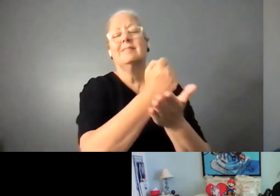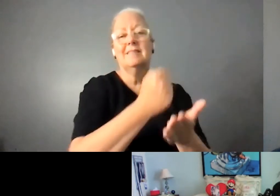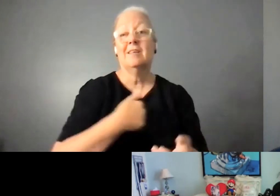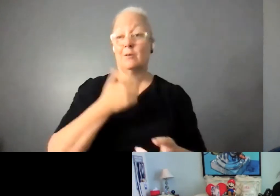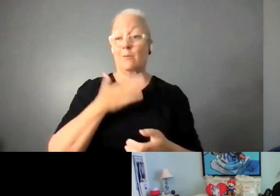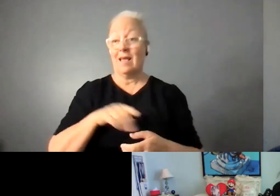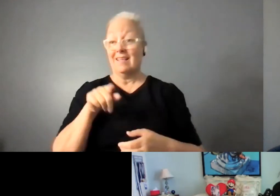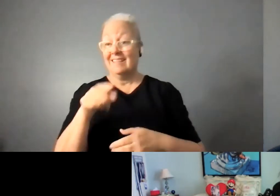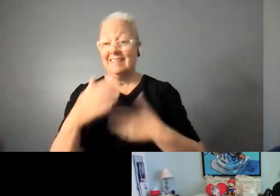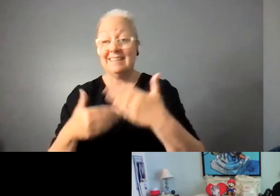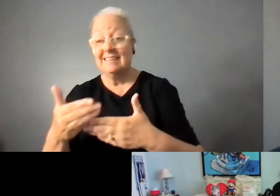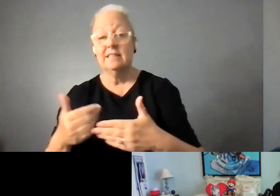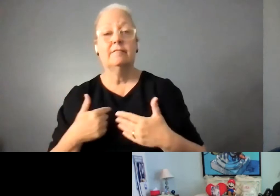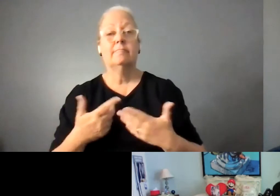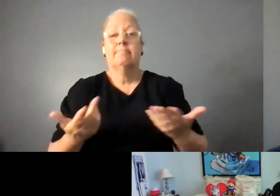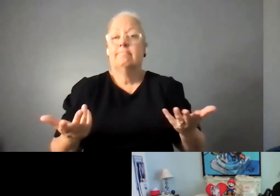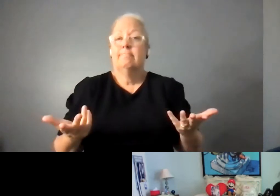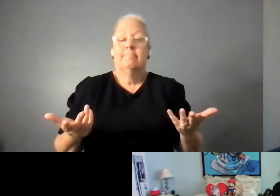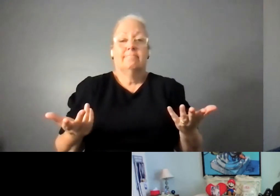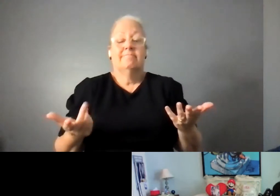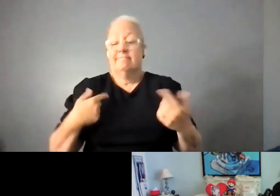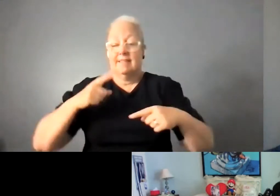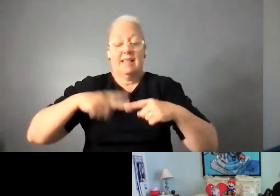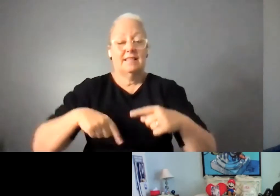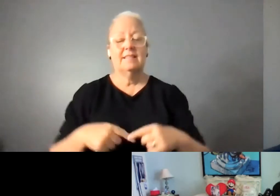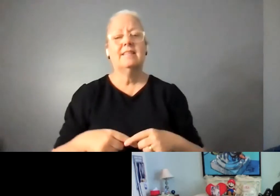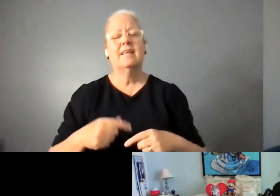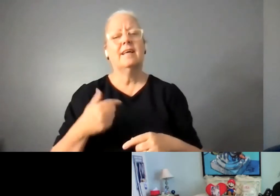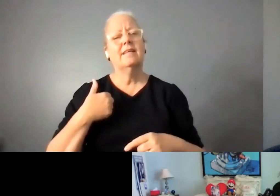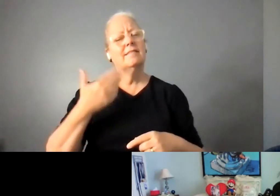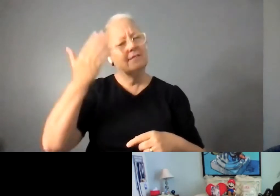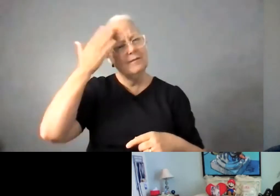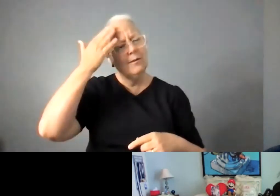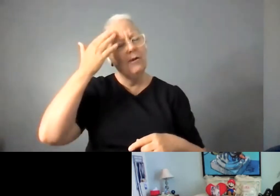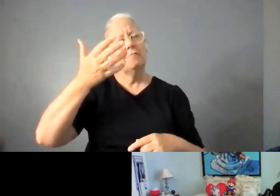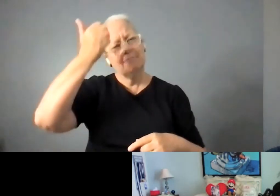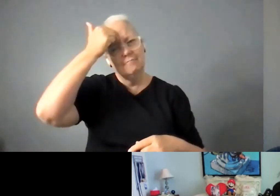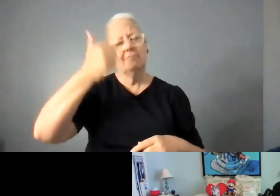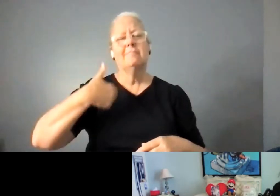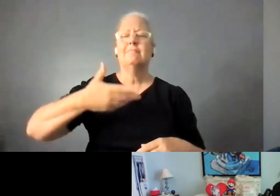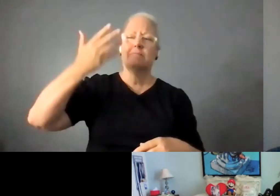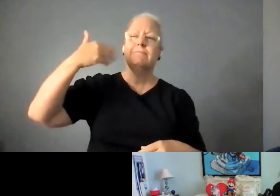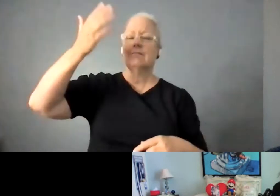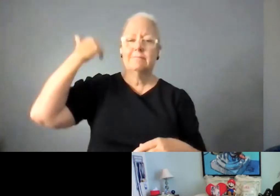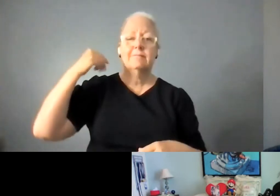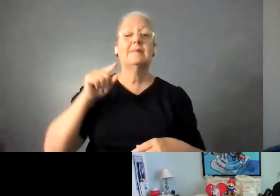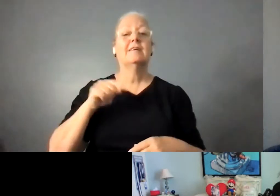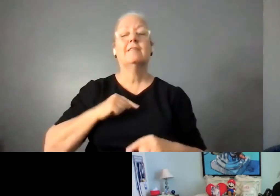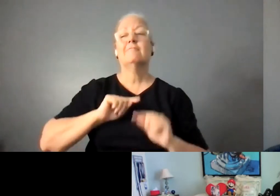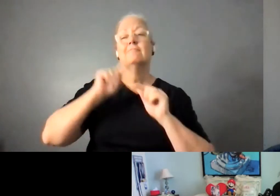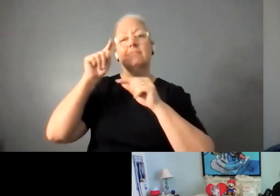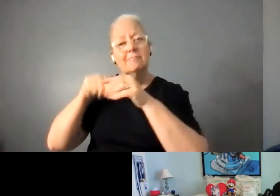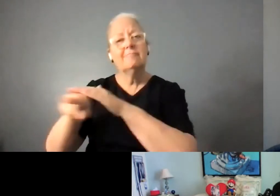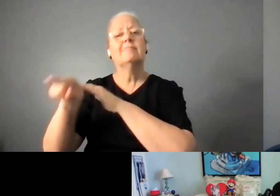of our control. I remember many times when I went to university that I had to change